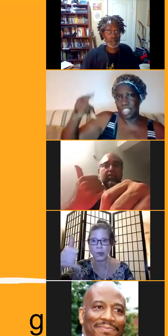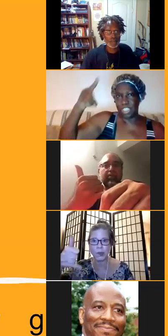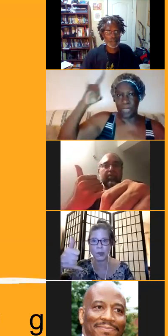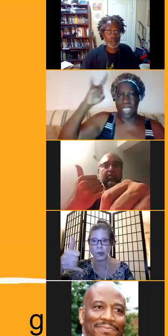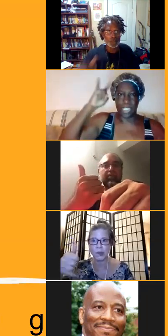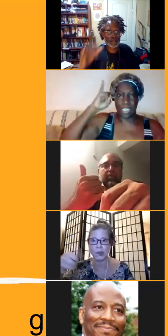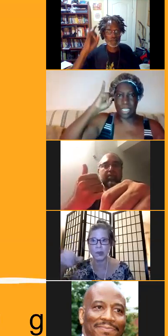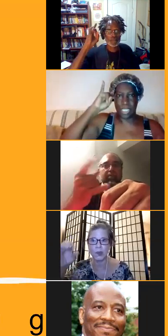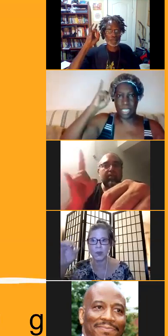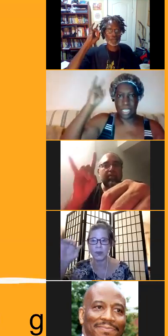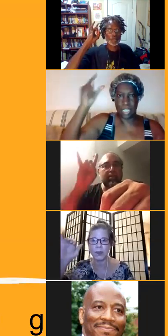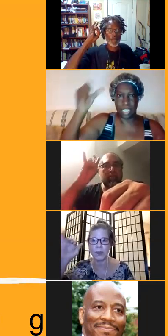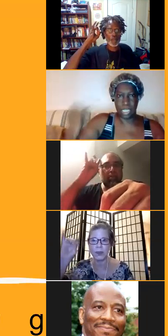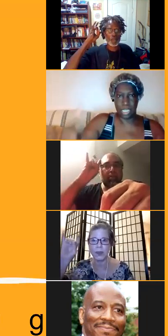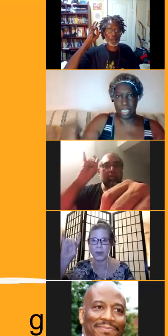So